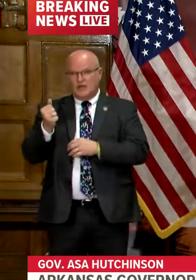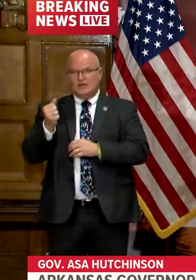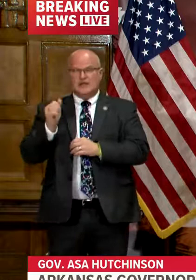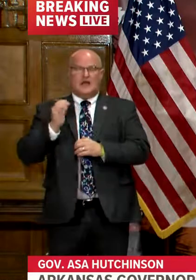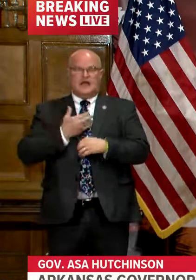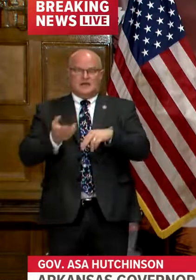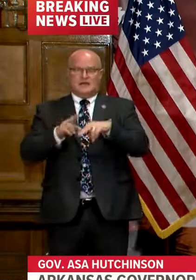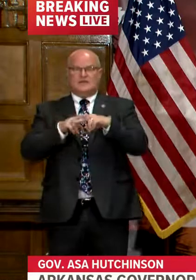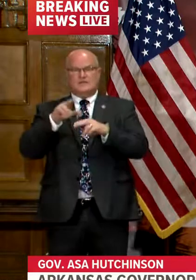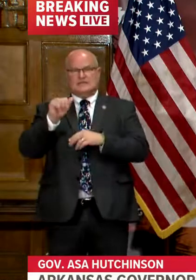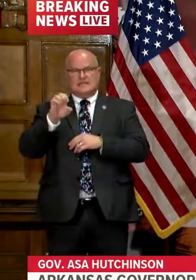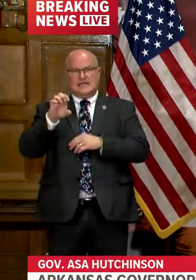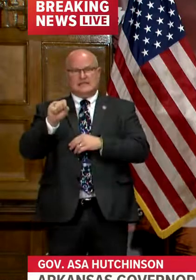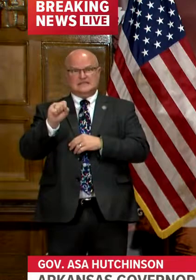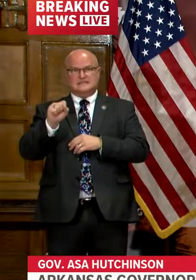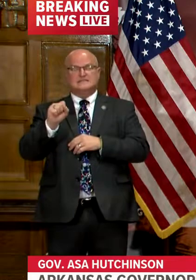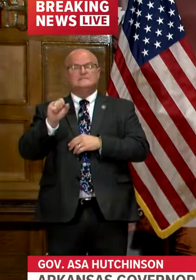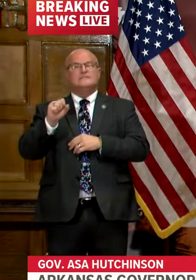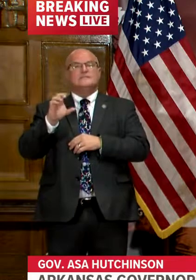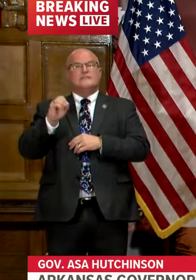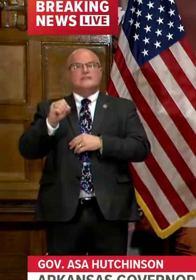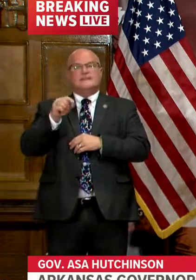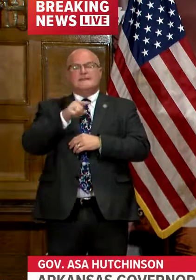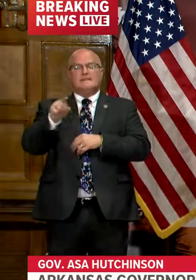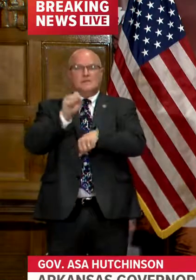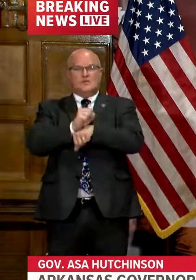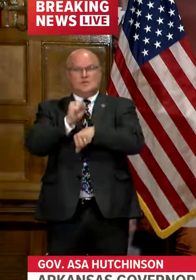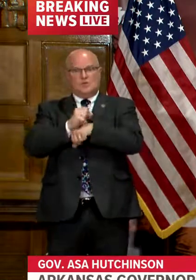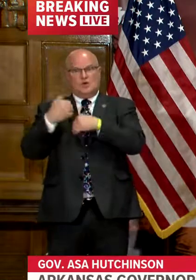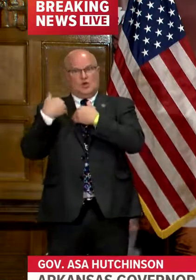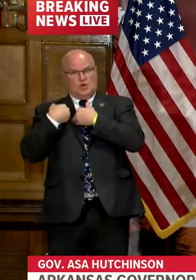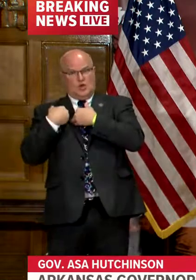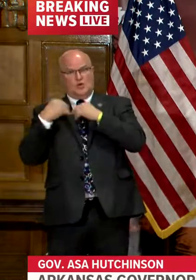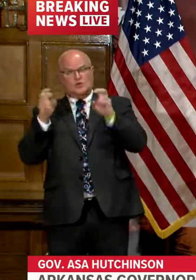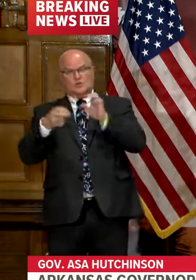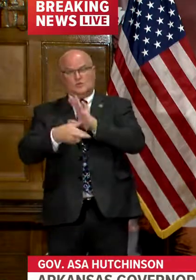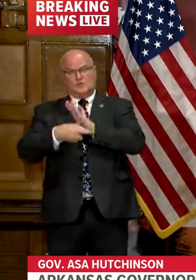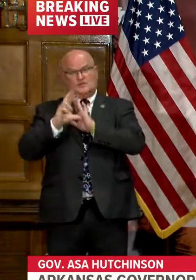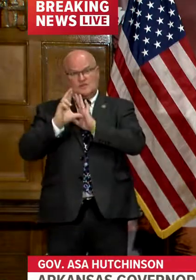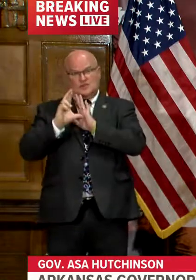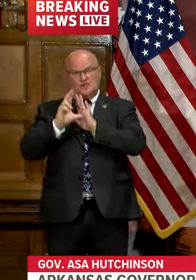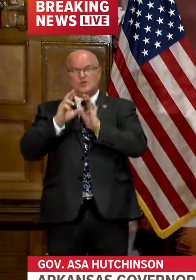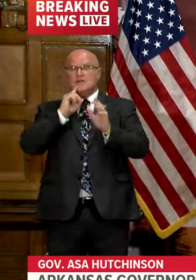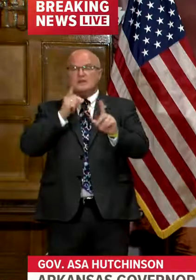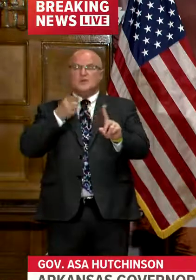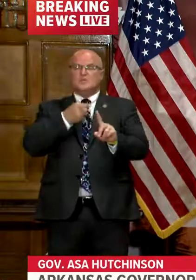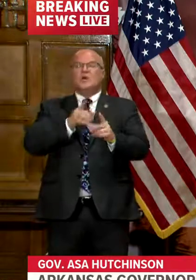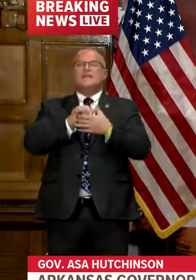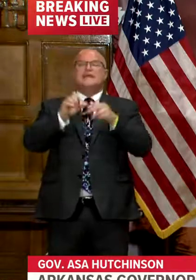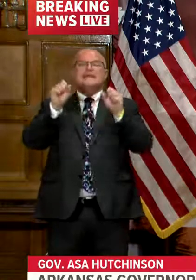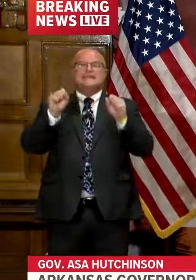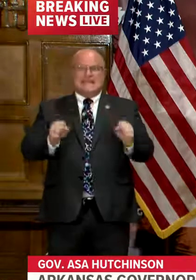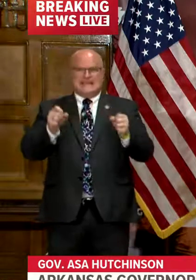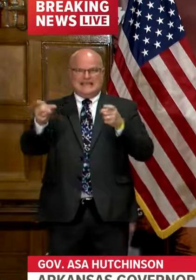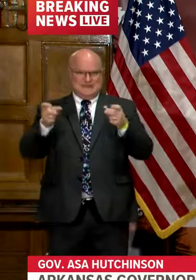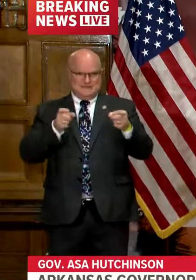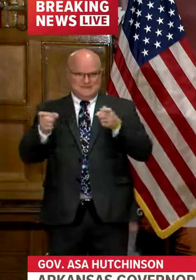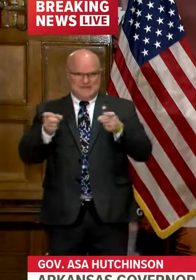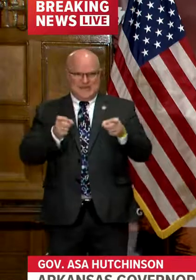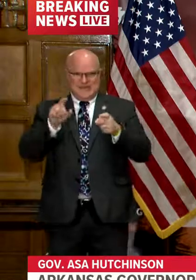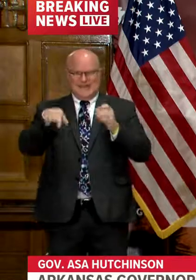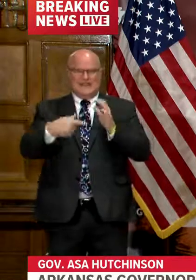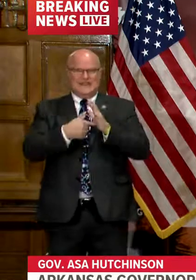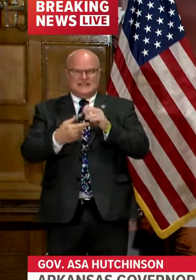our increased cases, and so their workload in terms of review is to the point they can manage